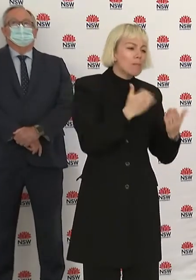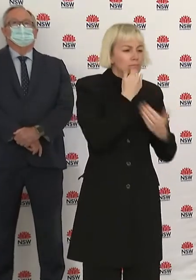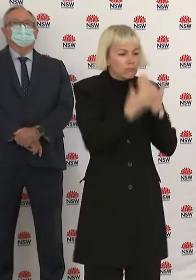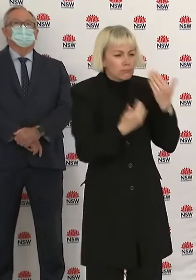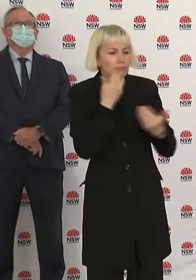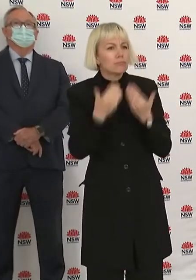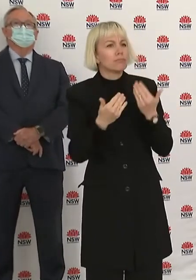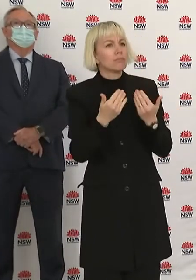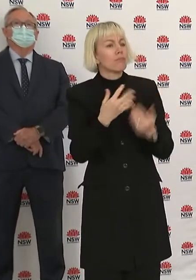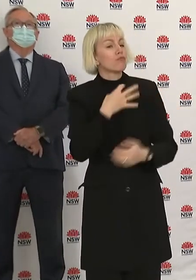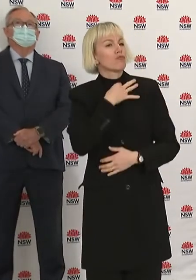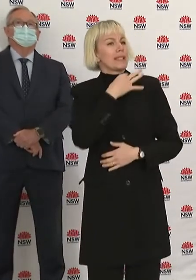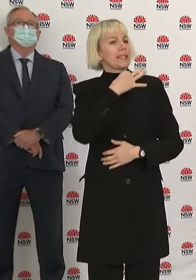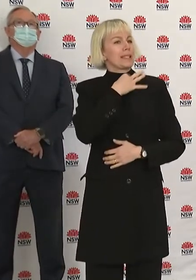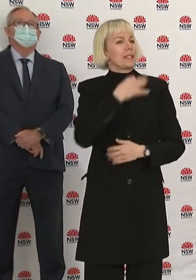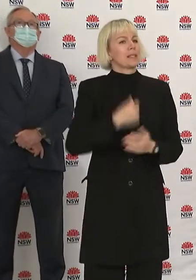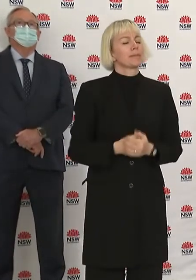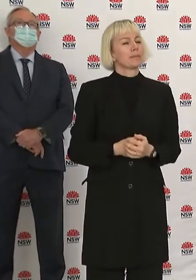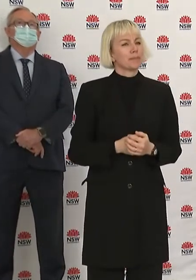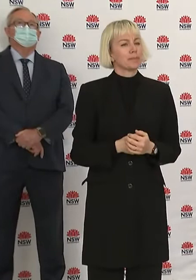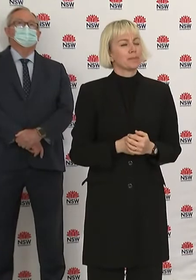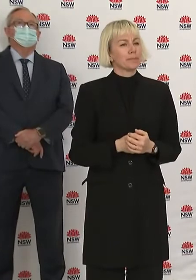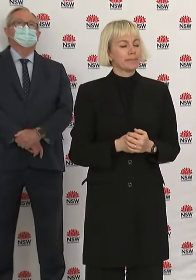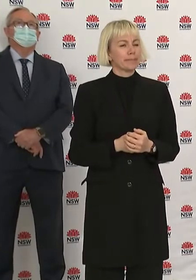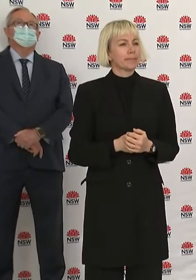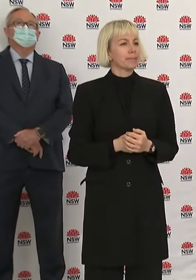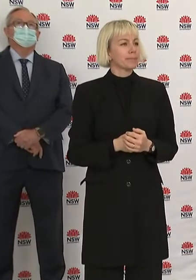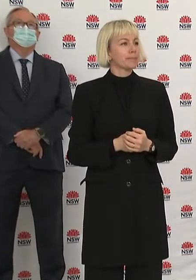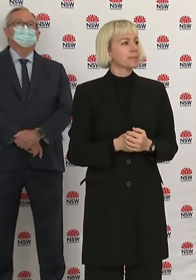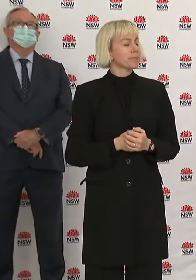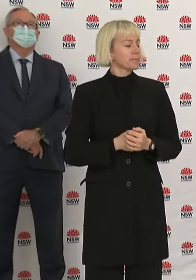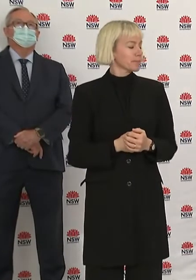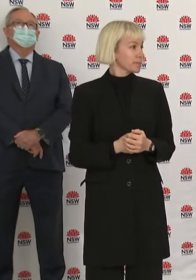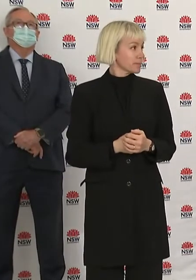effect once they've been taken through that. Premier,